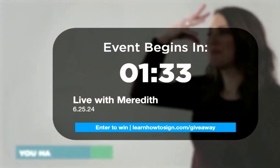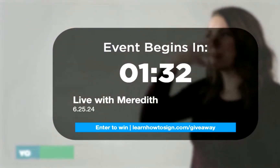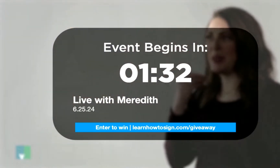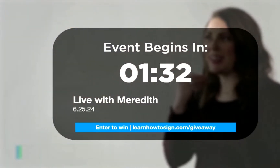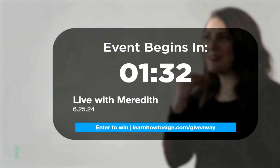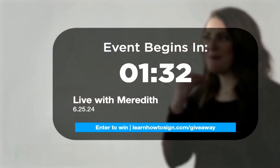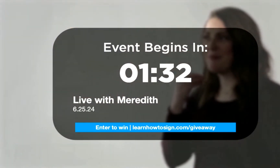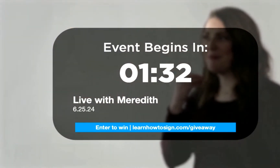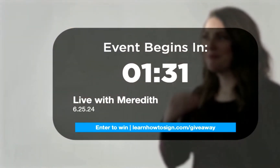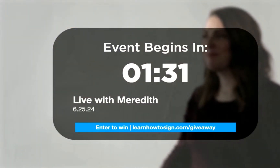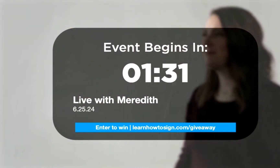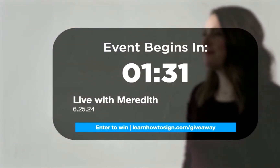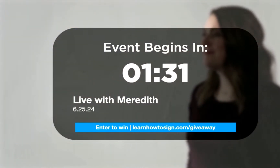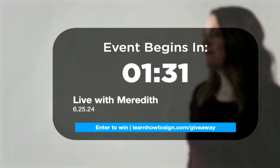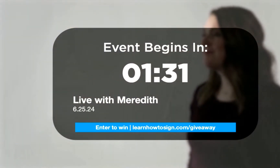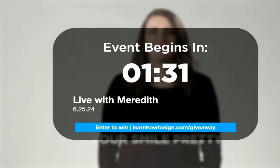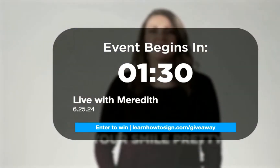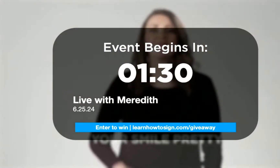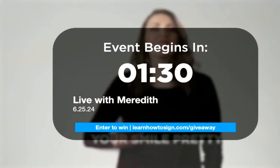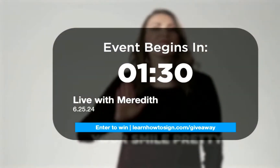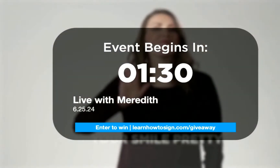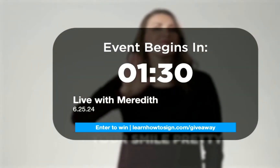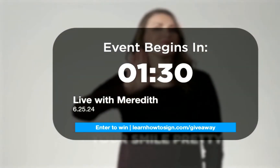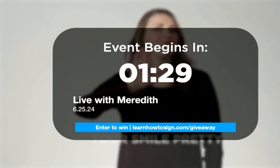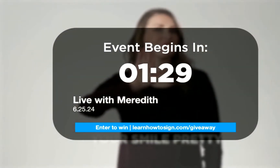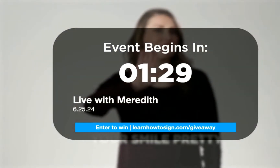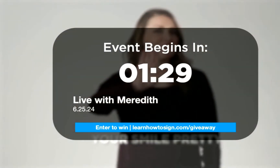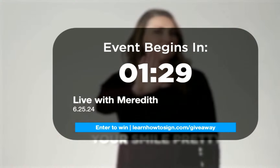But oh, I'm starting to feel tired.